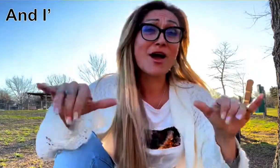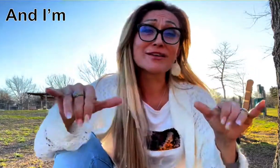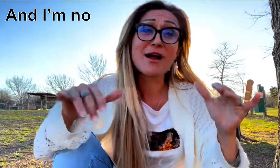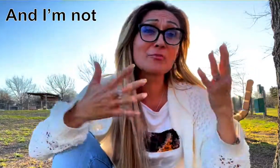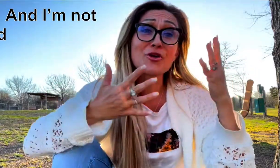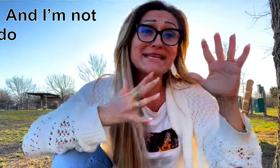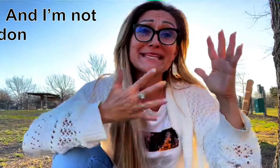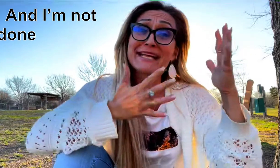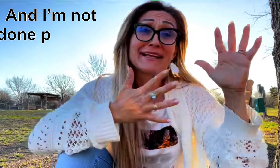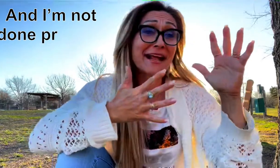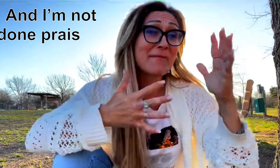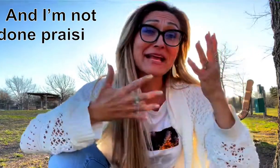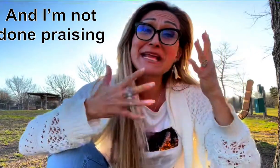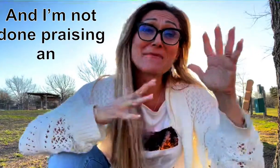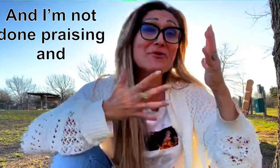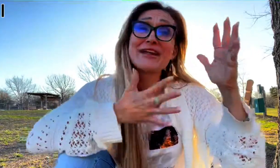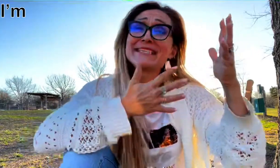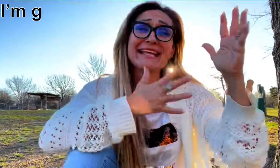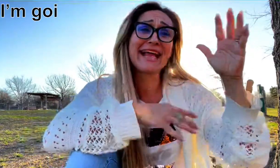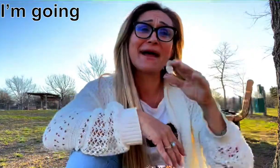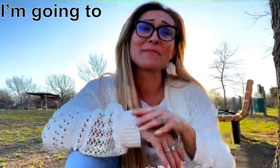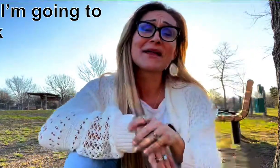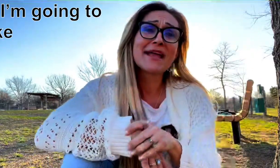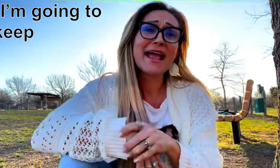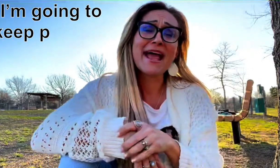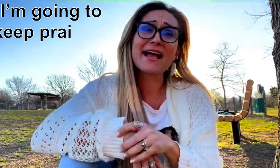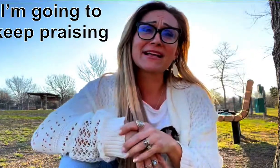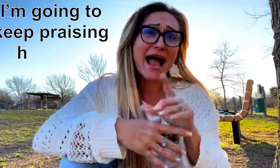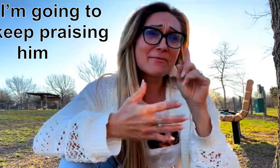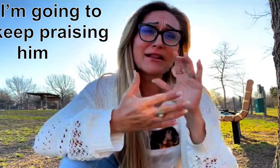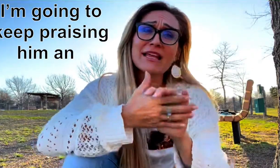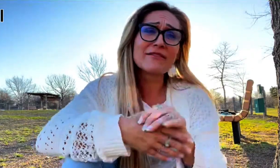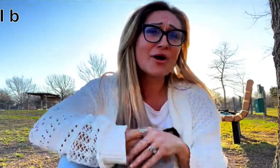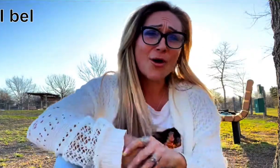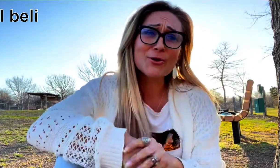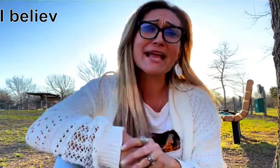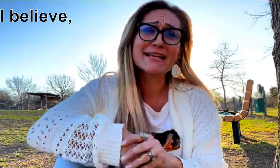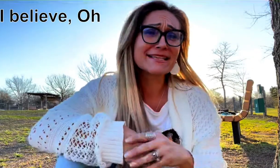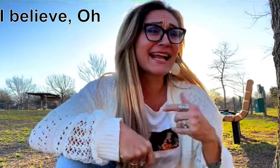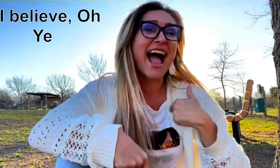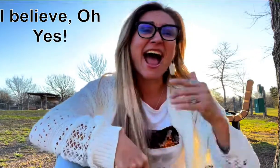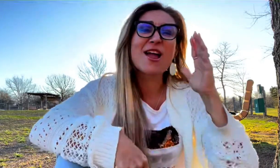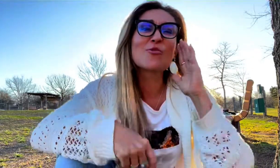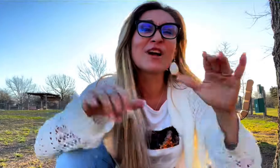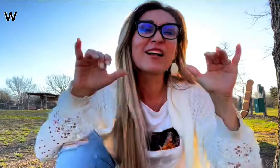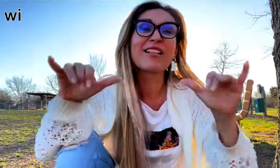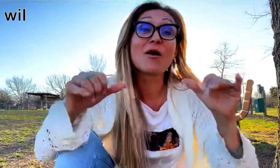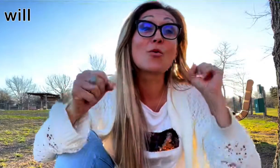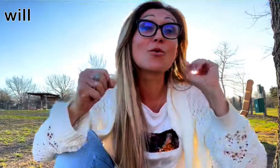done praising. I'm going to keep praising him. And I believe, oh yes, and I will